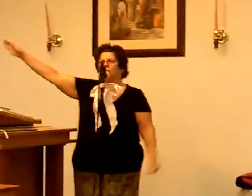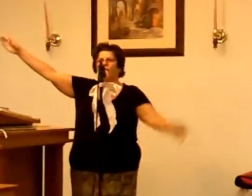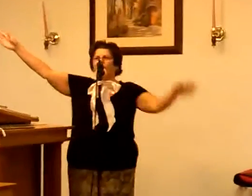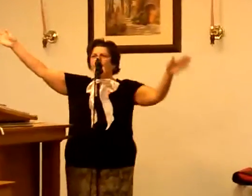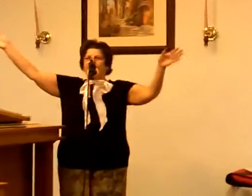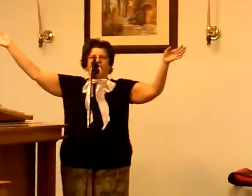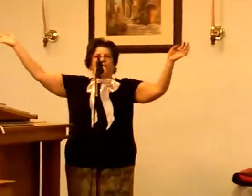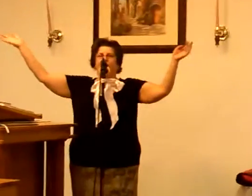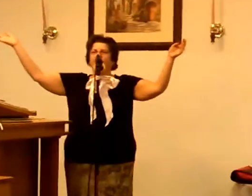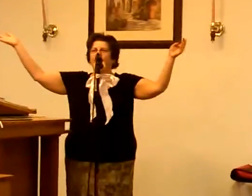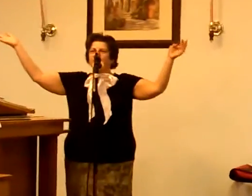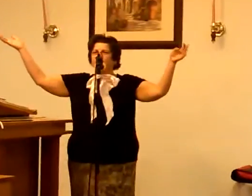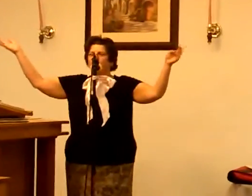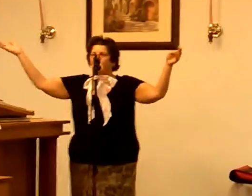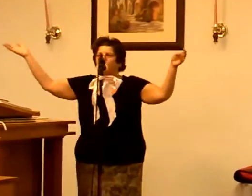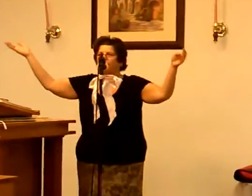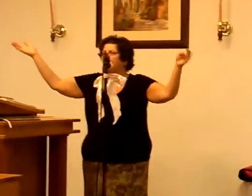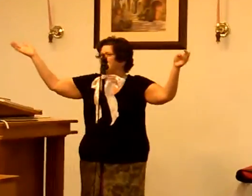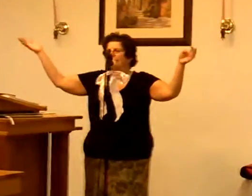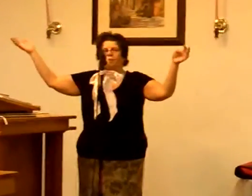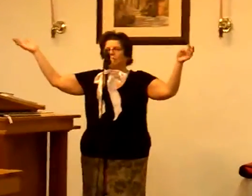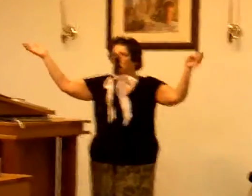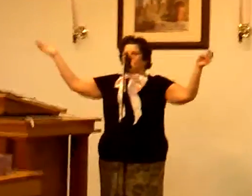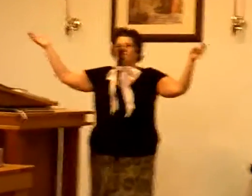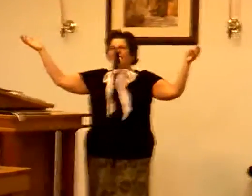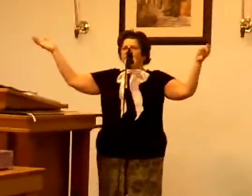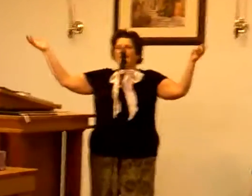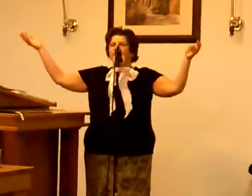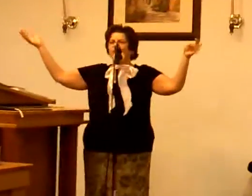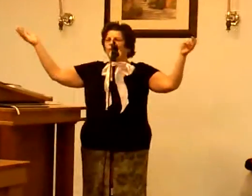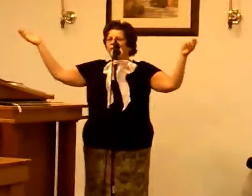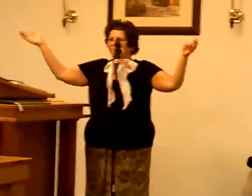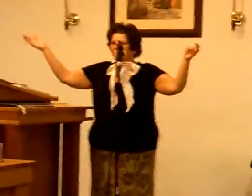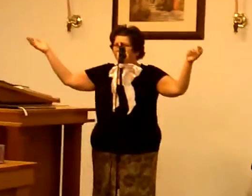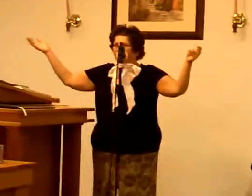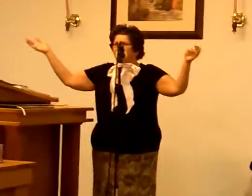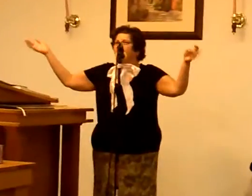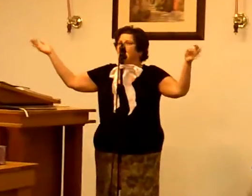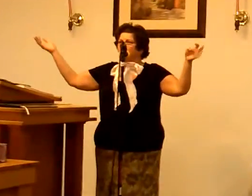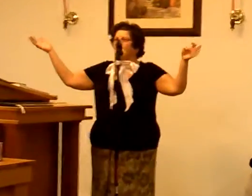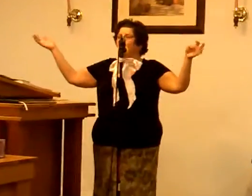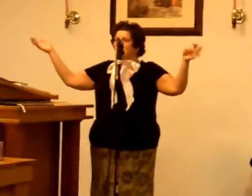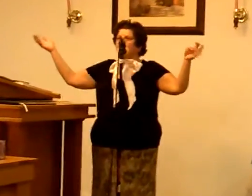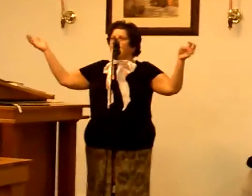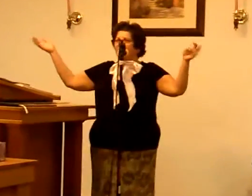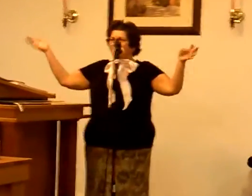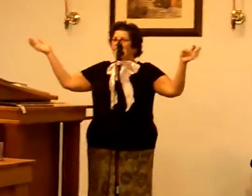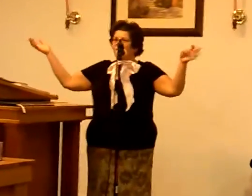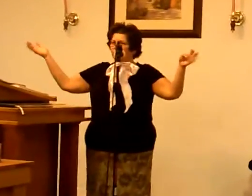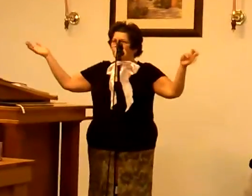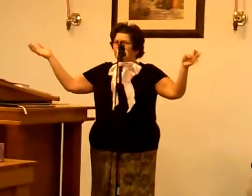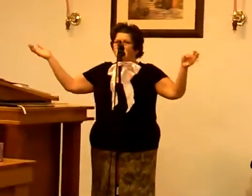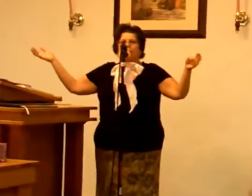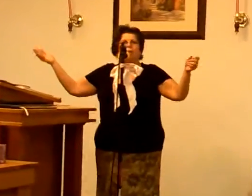you cried, and you cried out to the Lord, and He was first in everything in your life. That's where we need to be back to. You